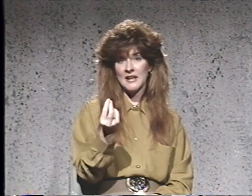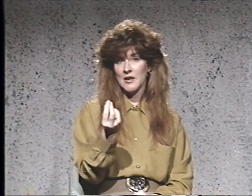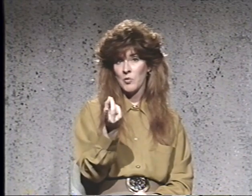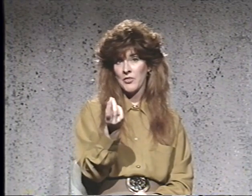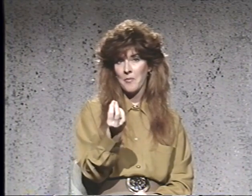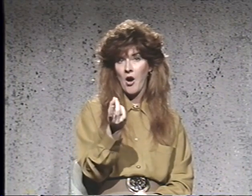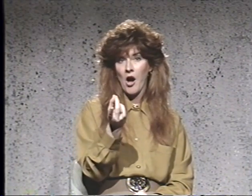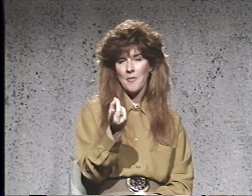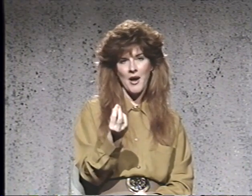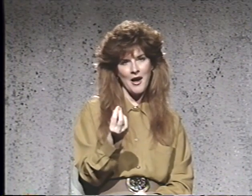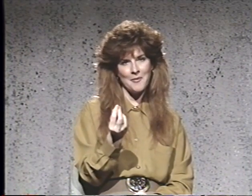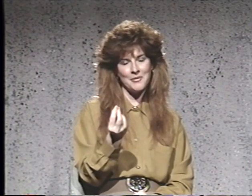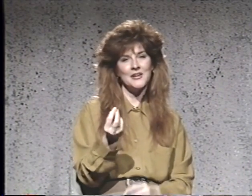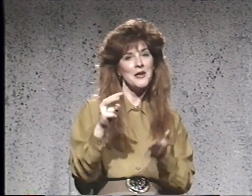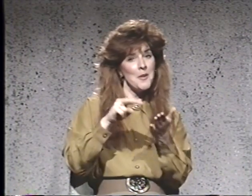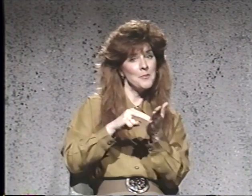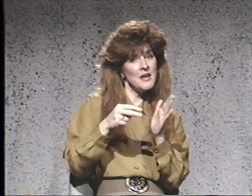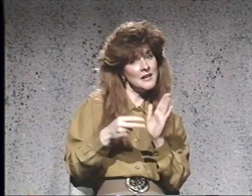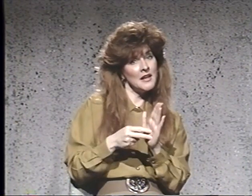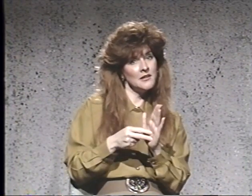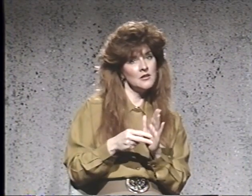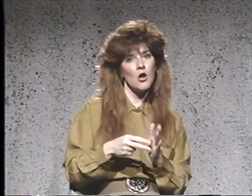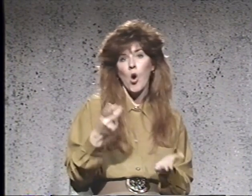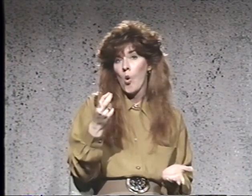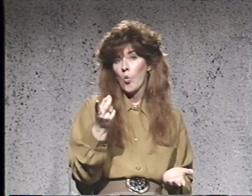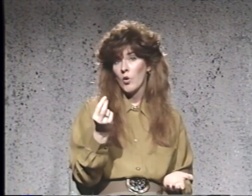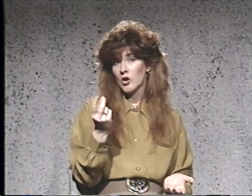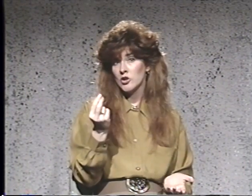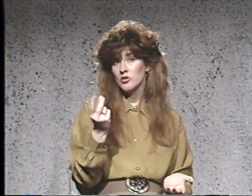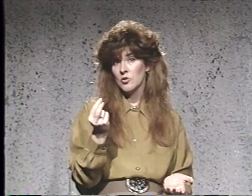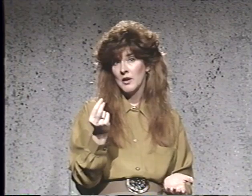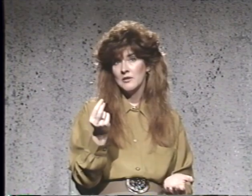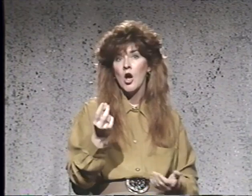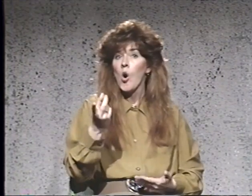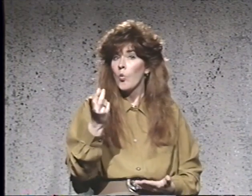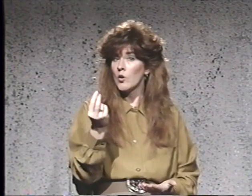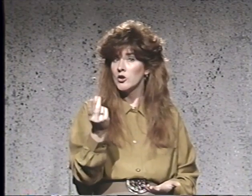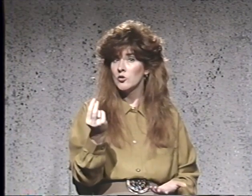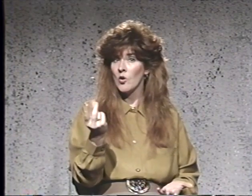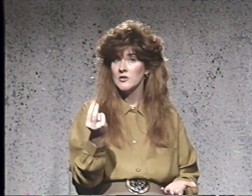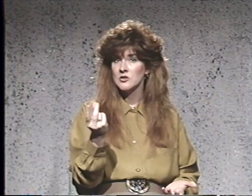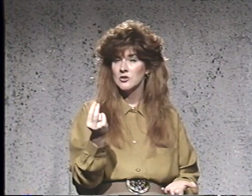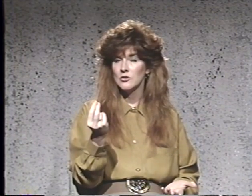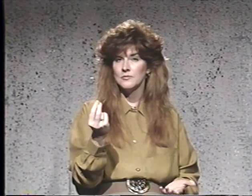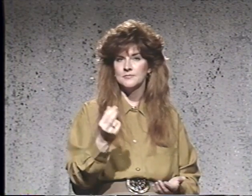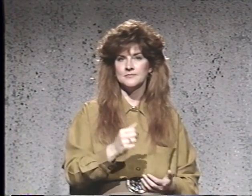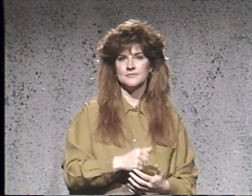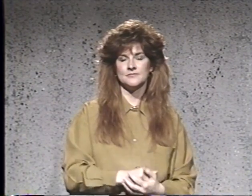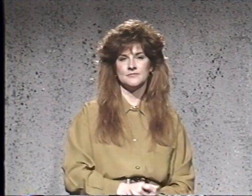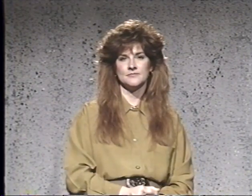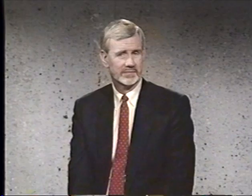with the palm up, meaning, what are you doing? What are you going to do?